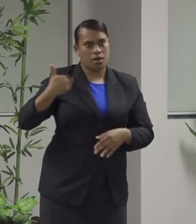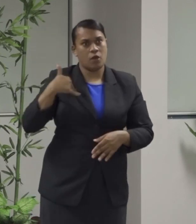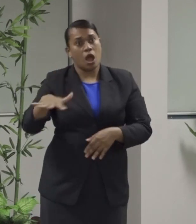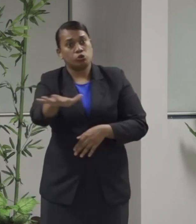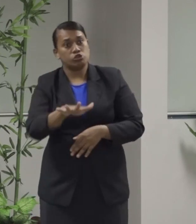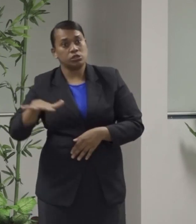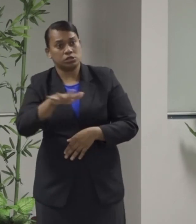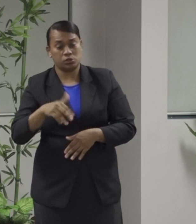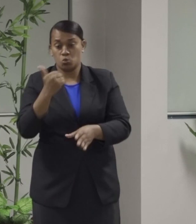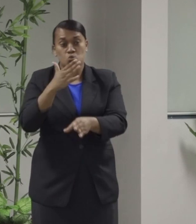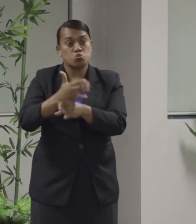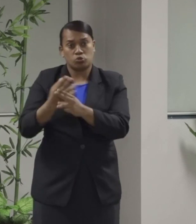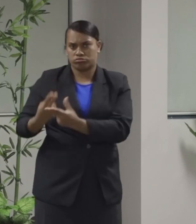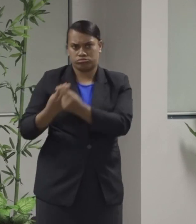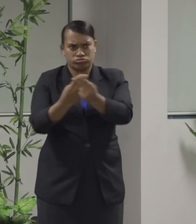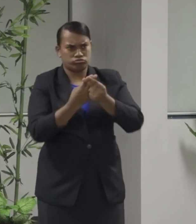work with